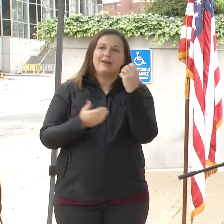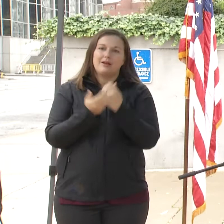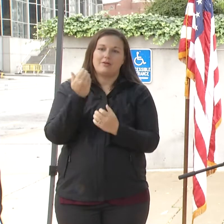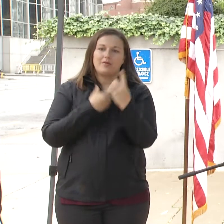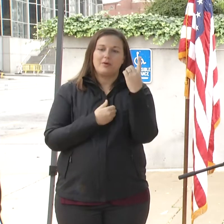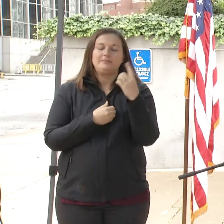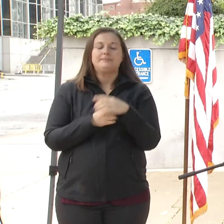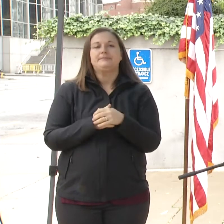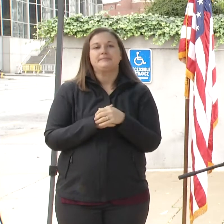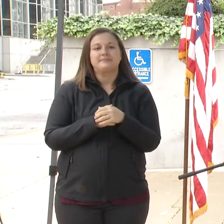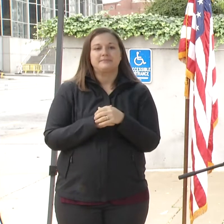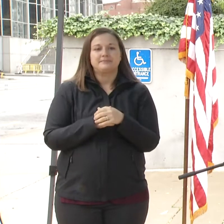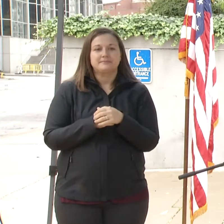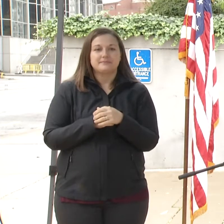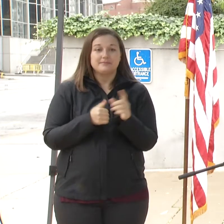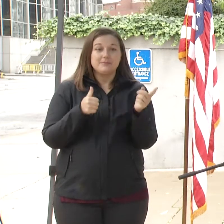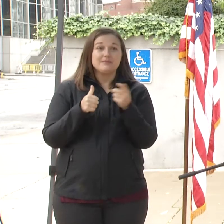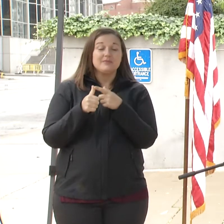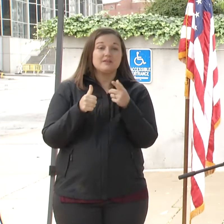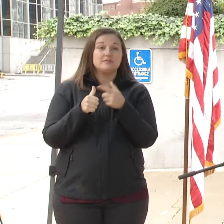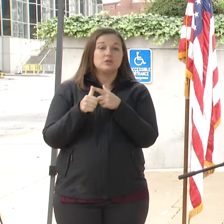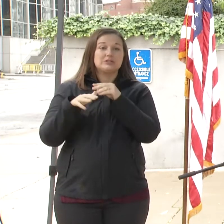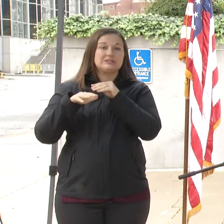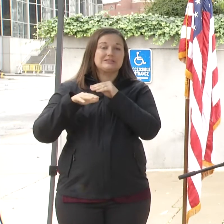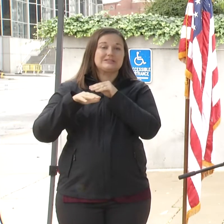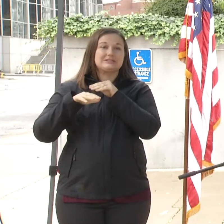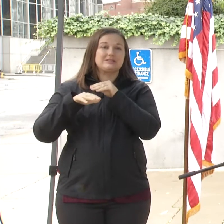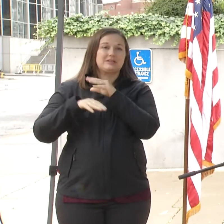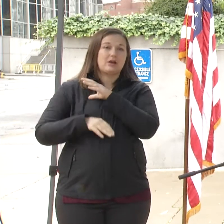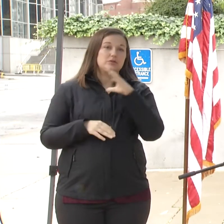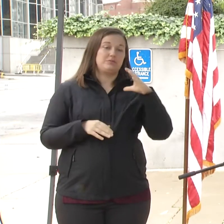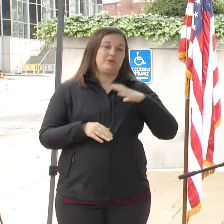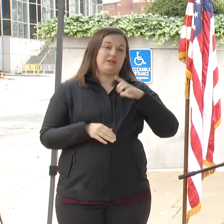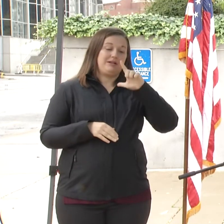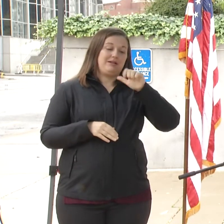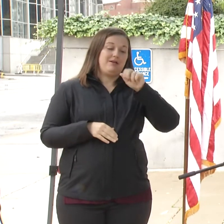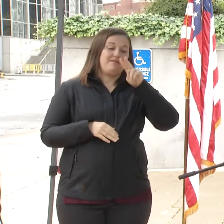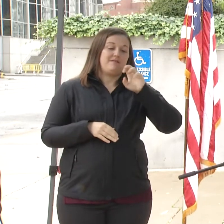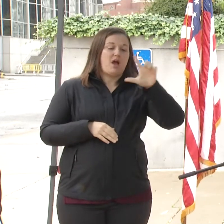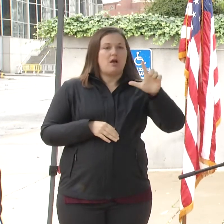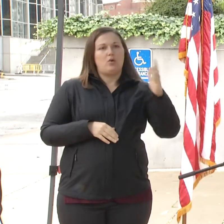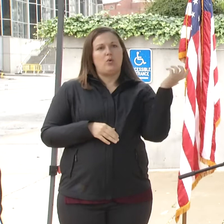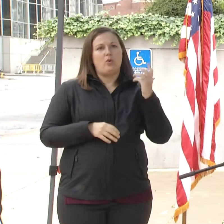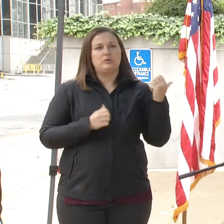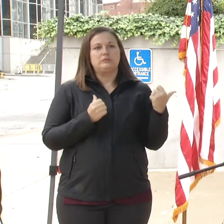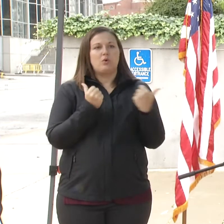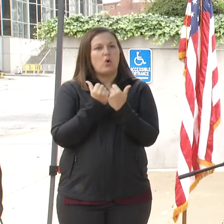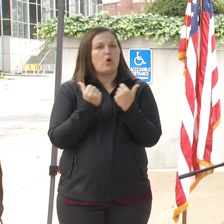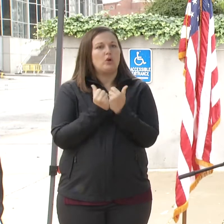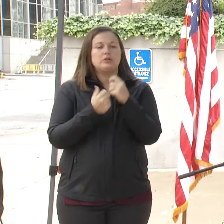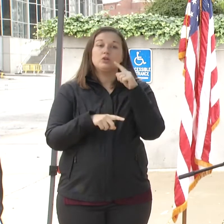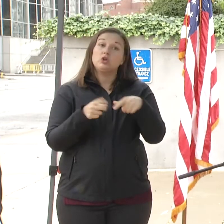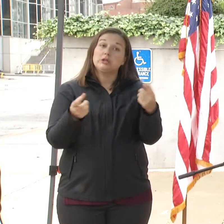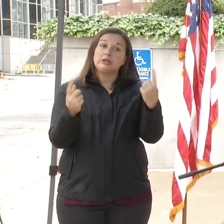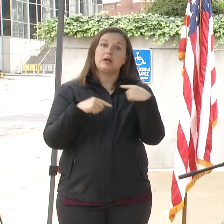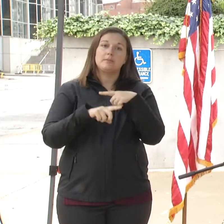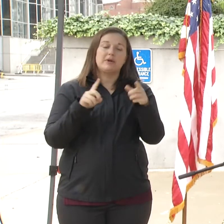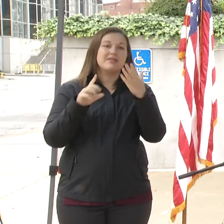it. First, Councilman Lavelle was unable to make it, but we thank him for his support of this project here in his